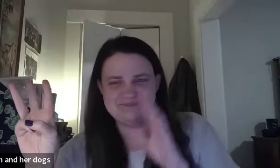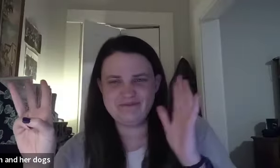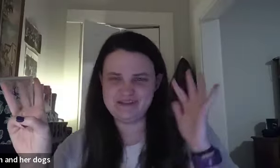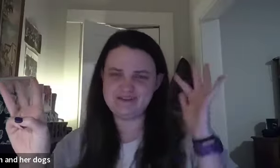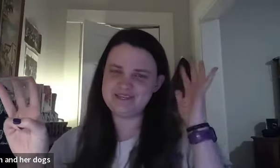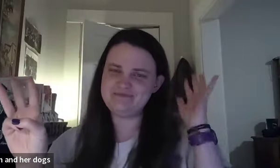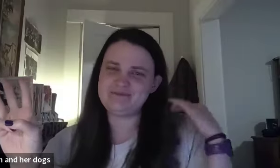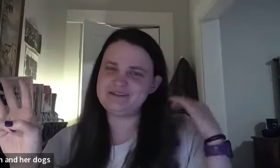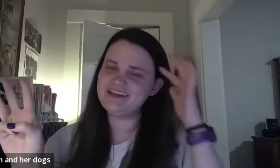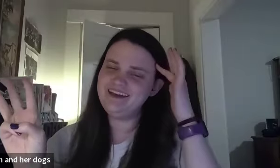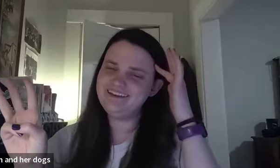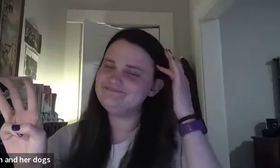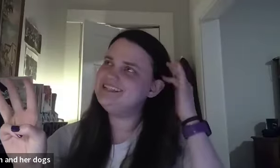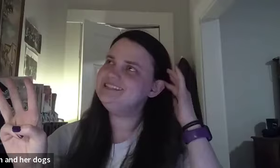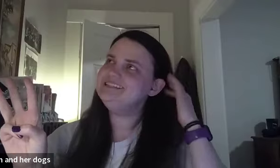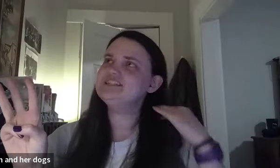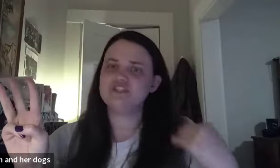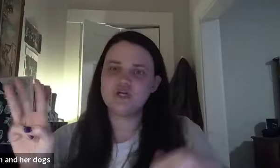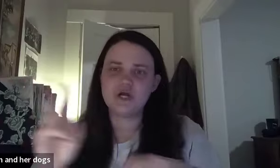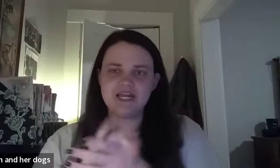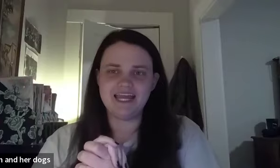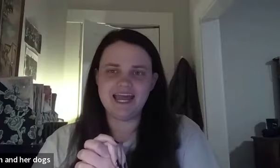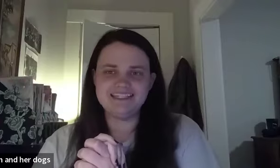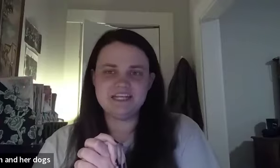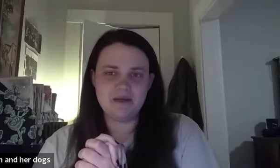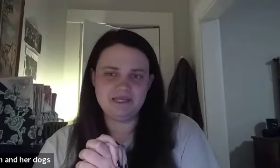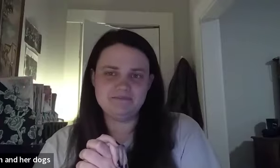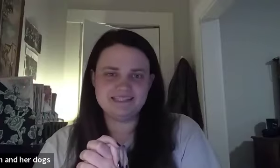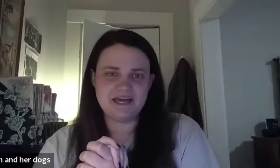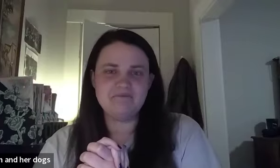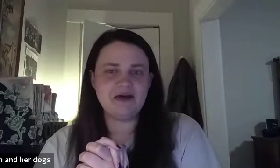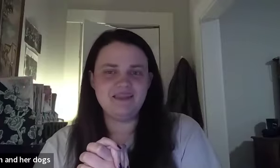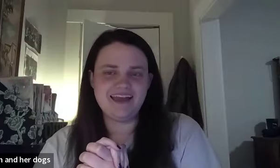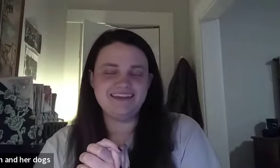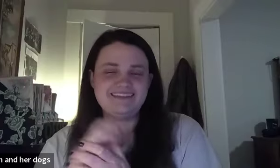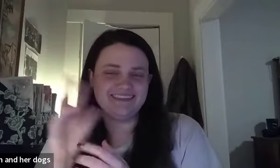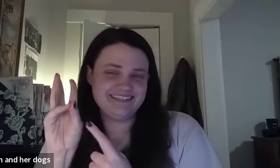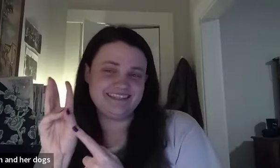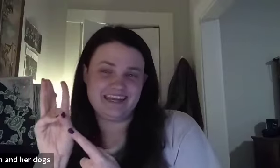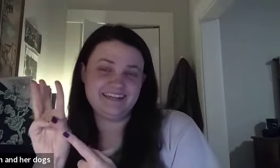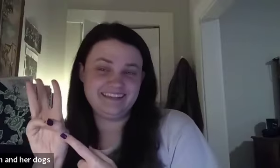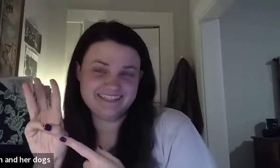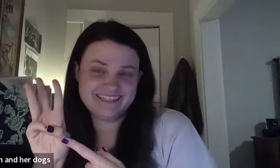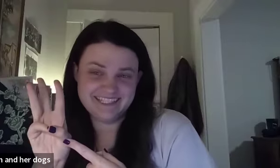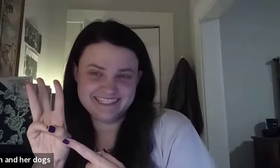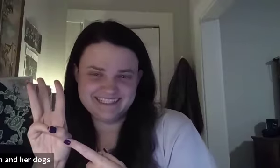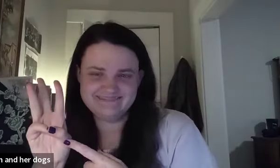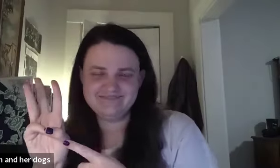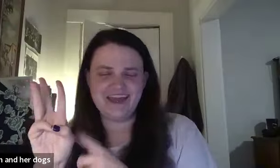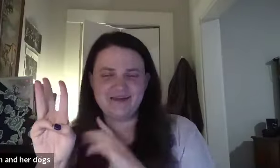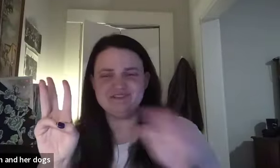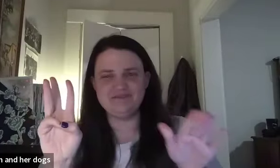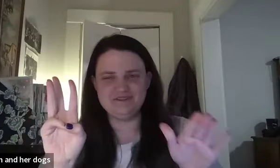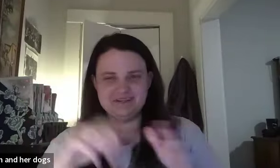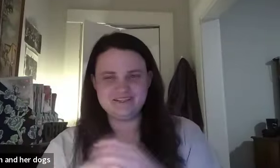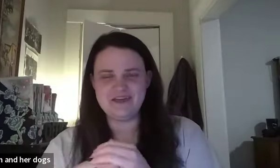being one of those like people who was like, ah, sorry, I did not mean to mess up, but like this is technically a 6. I'm so notorious for